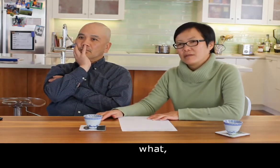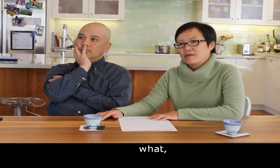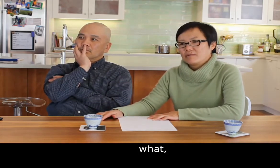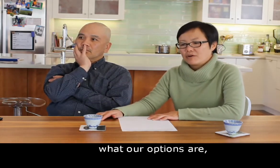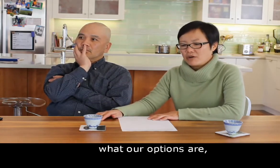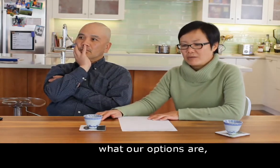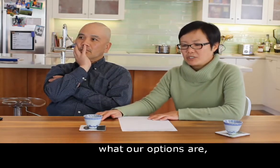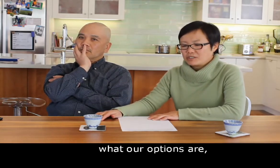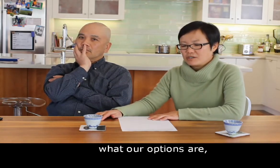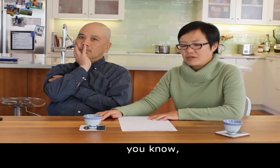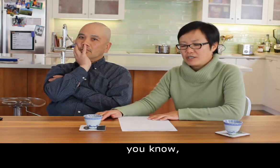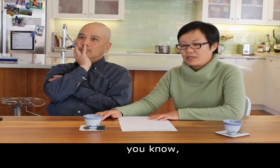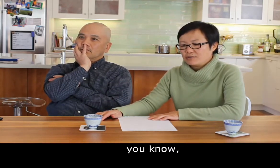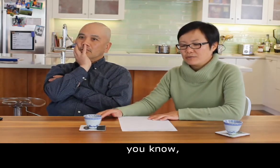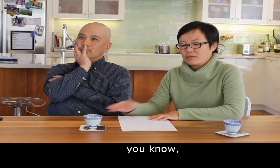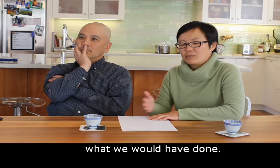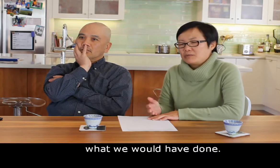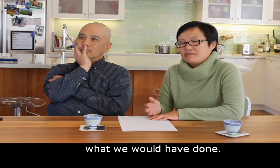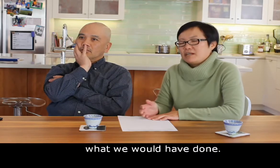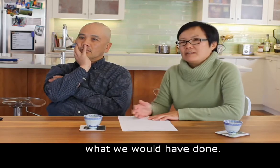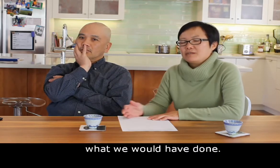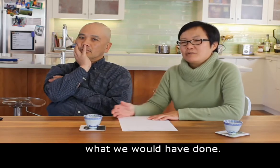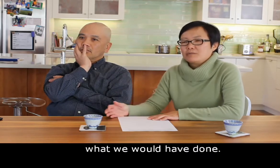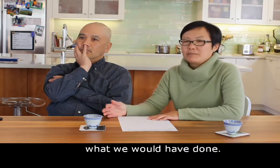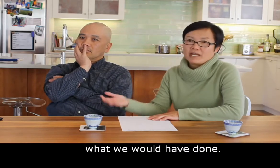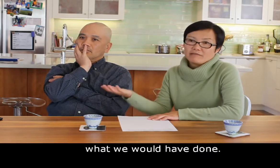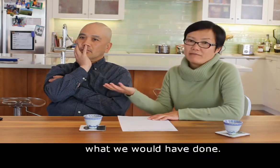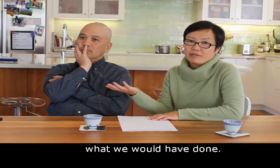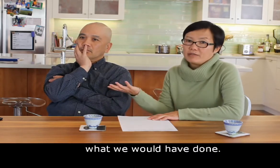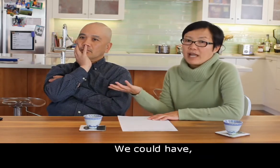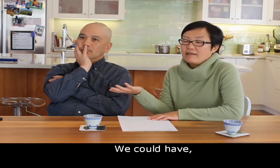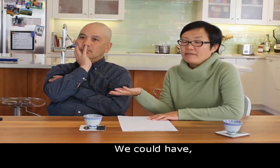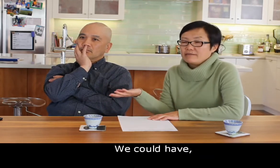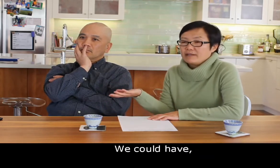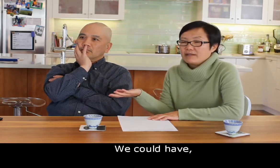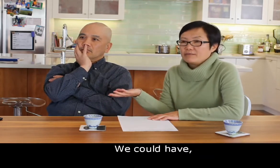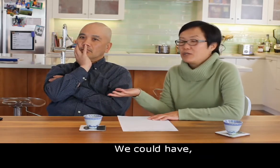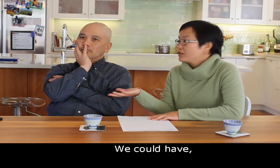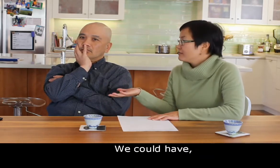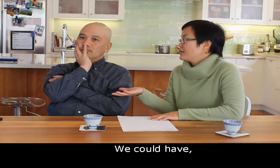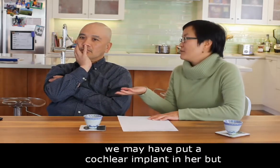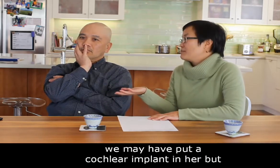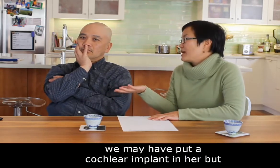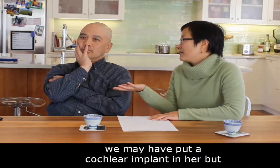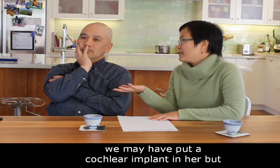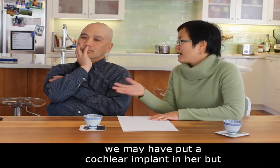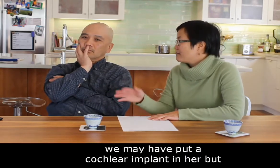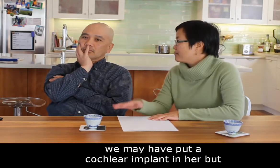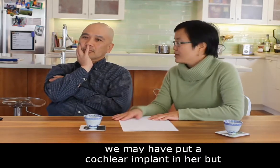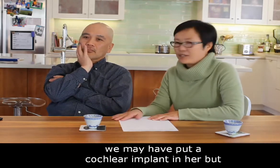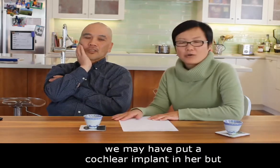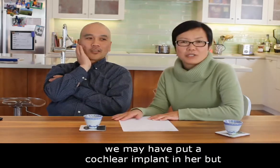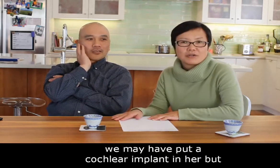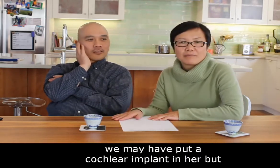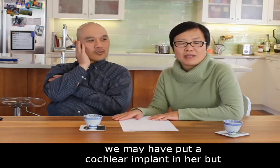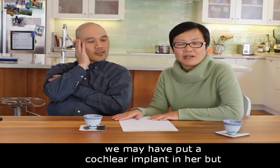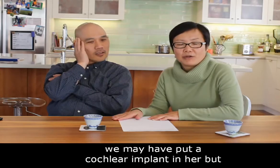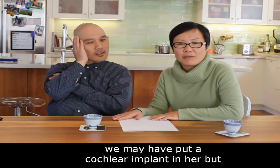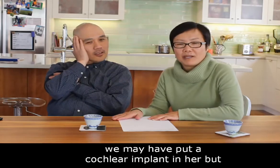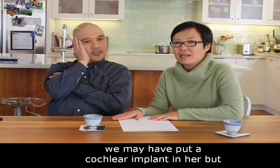what our options are, what we would have done. We might have had, we may have put a cochlear implant in her, but